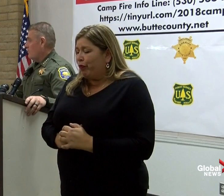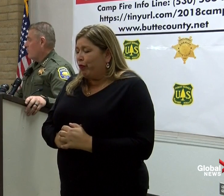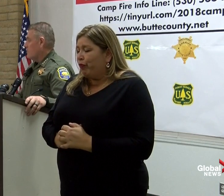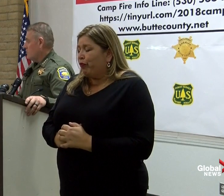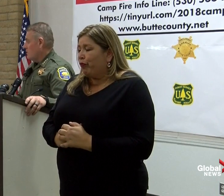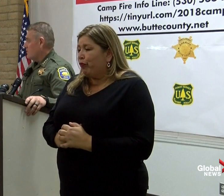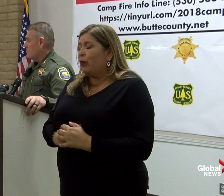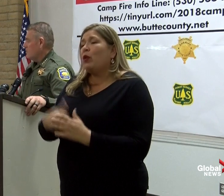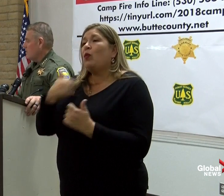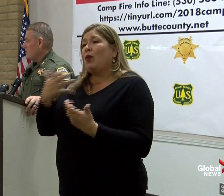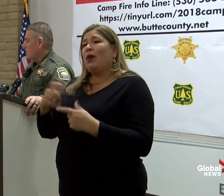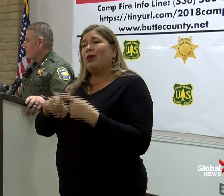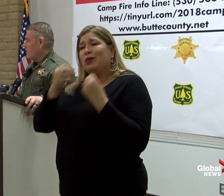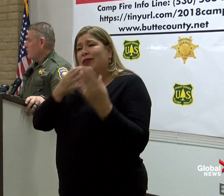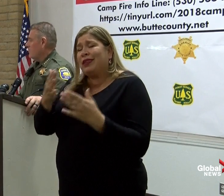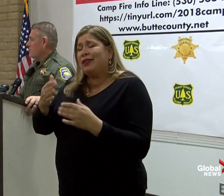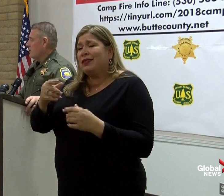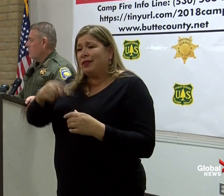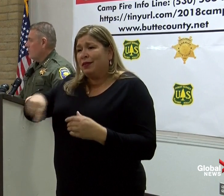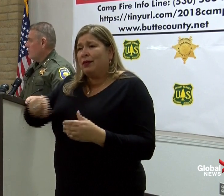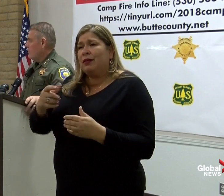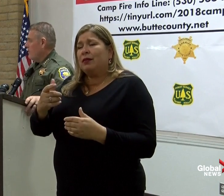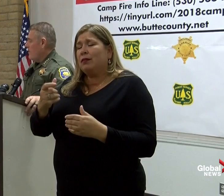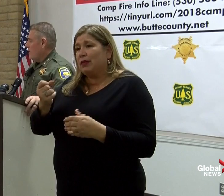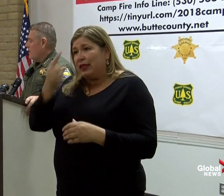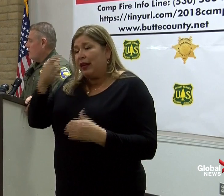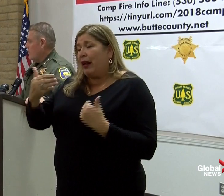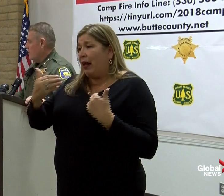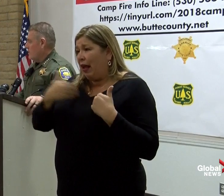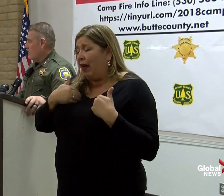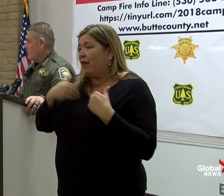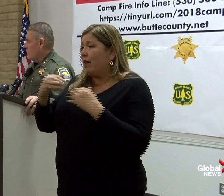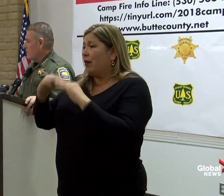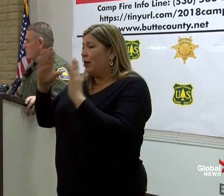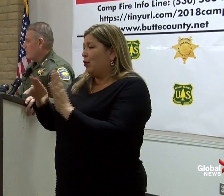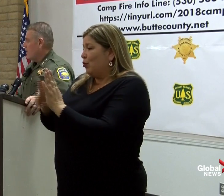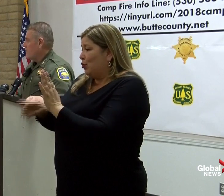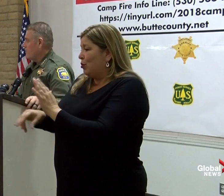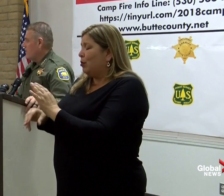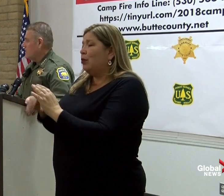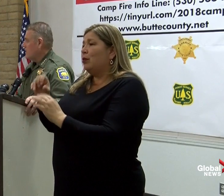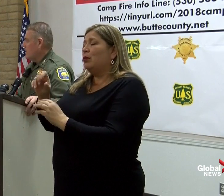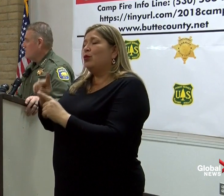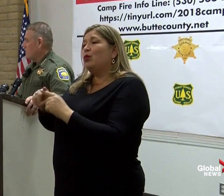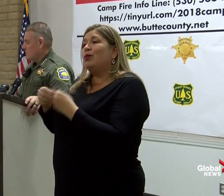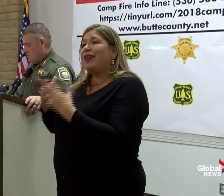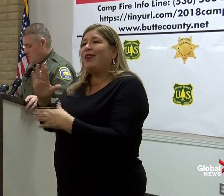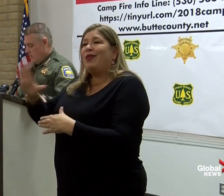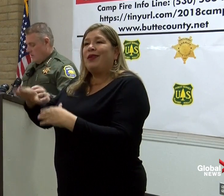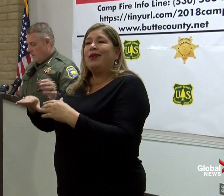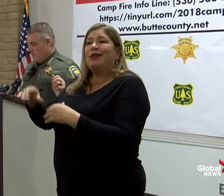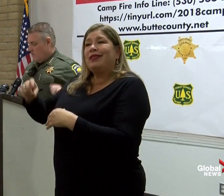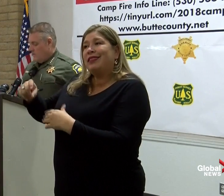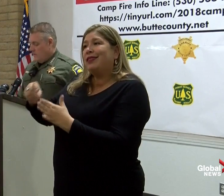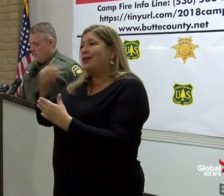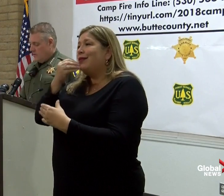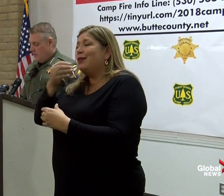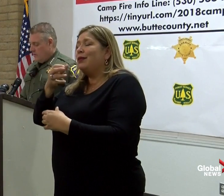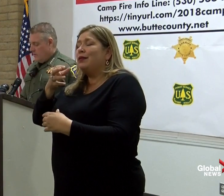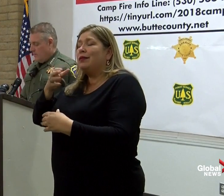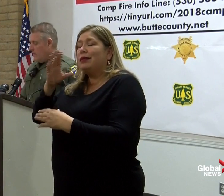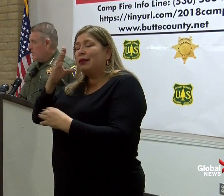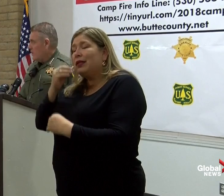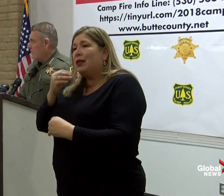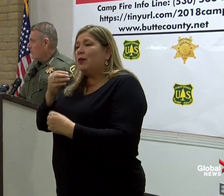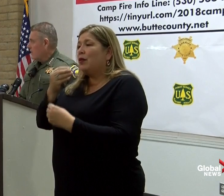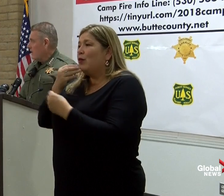recognized or supported shelters, not only from the standpoint of the ability to provide for their basic needs, but also to ensure